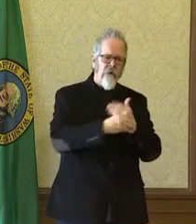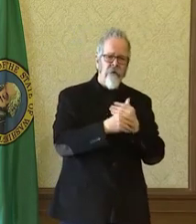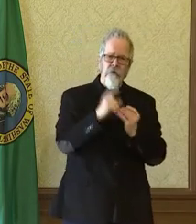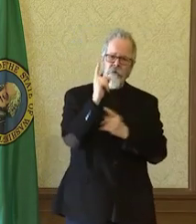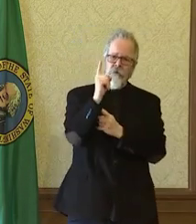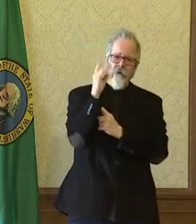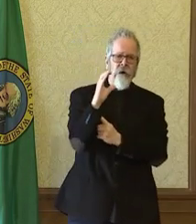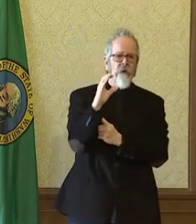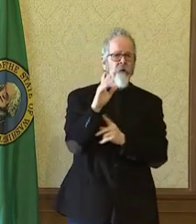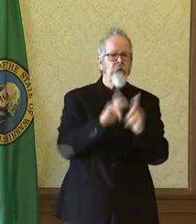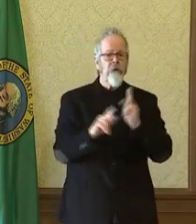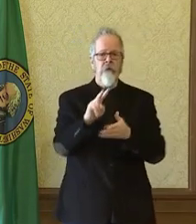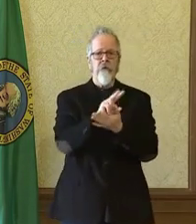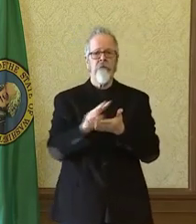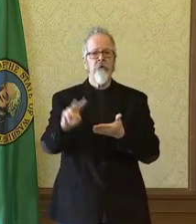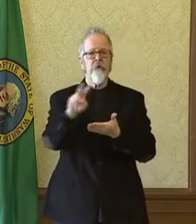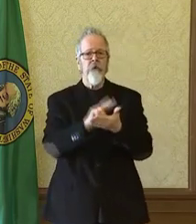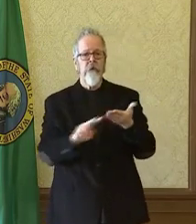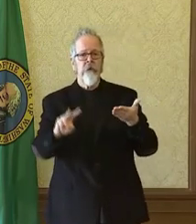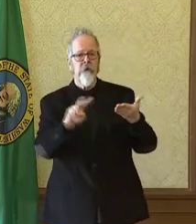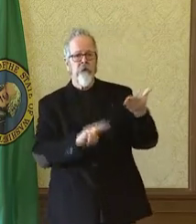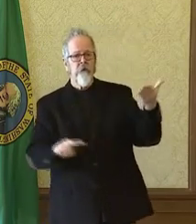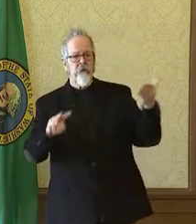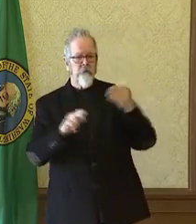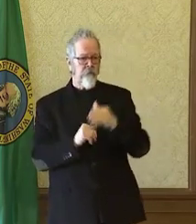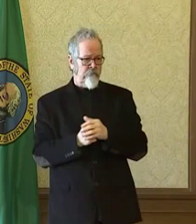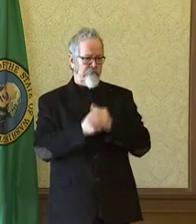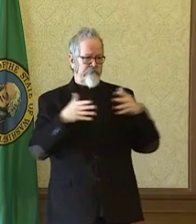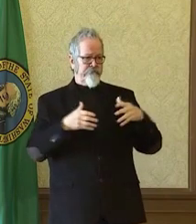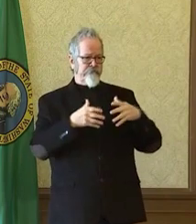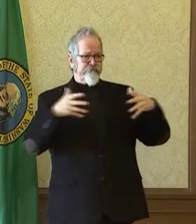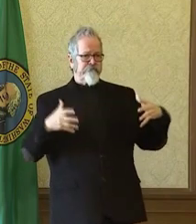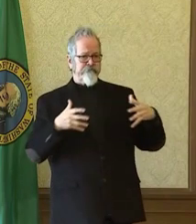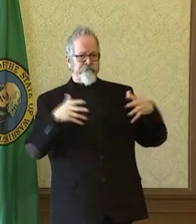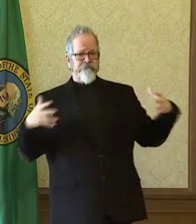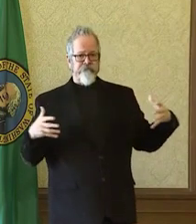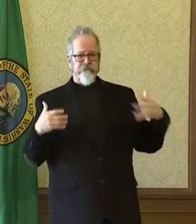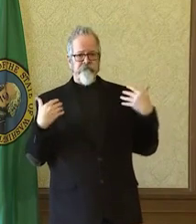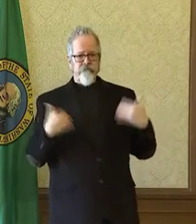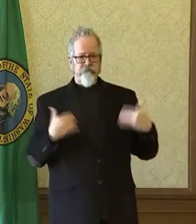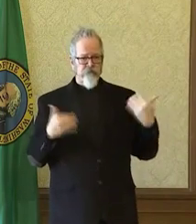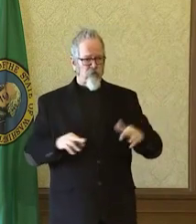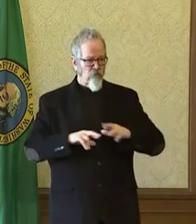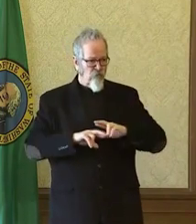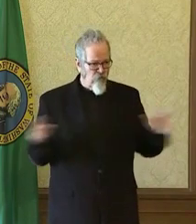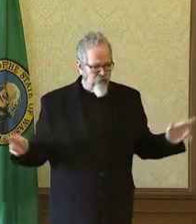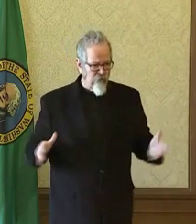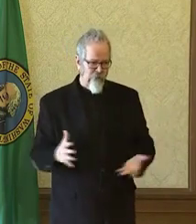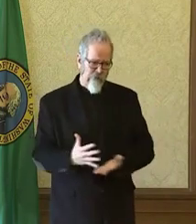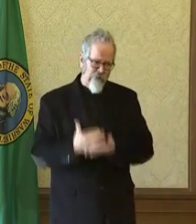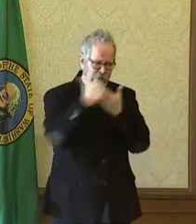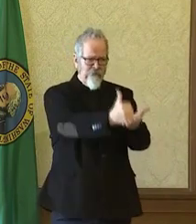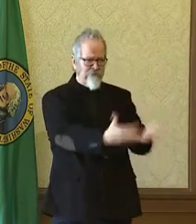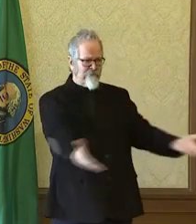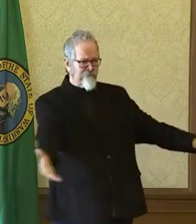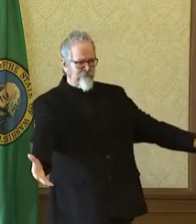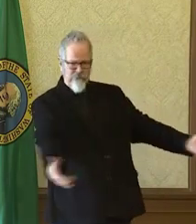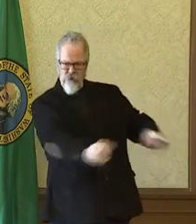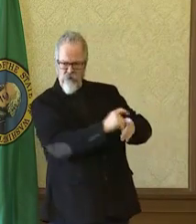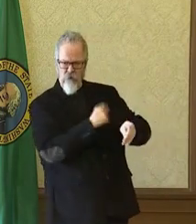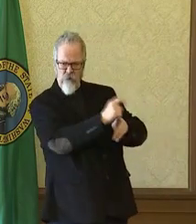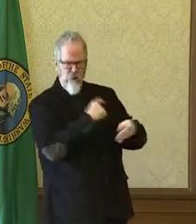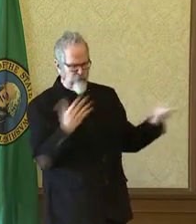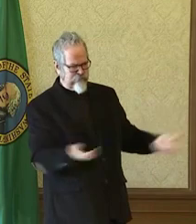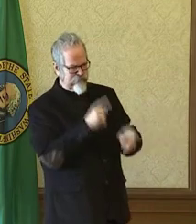help us, and working also now with different organizations to train